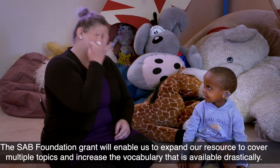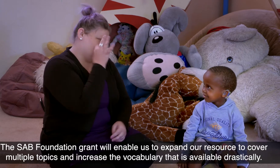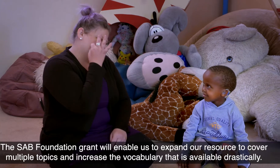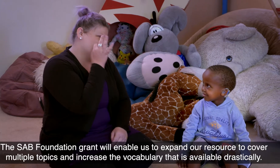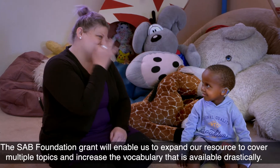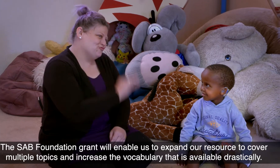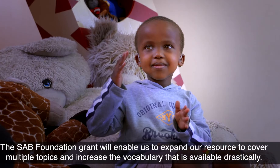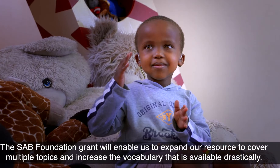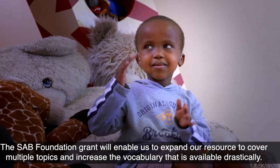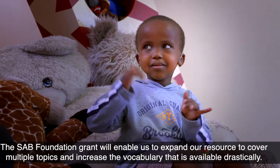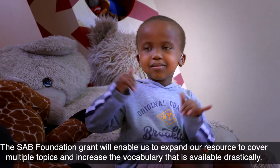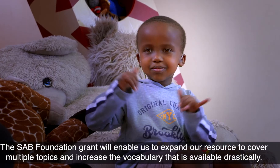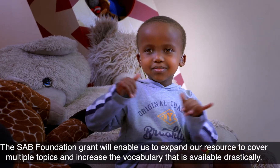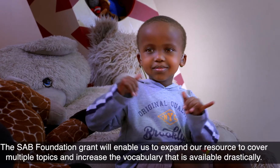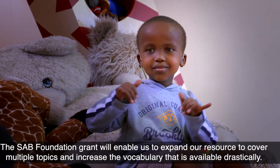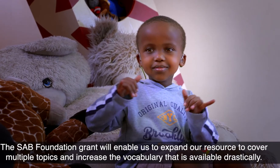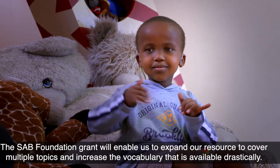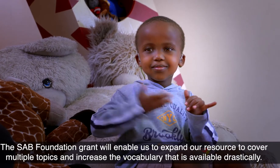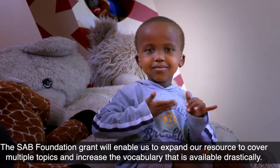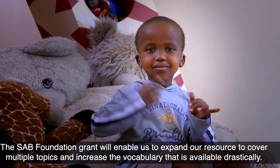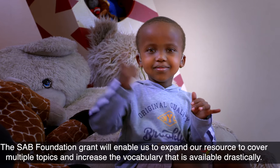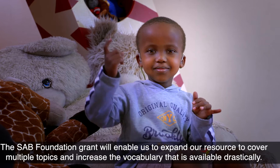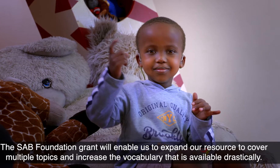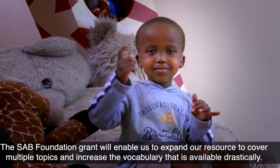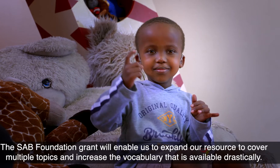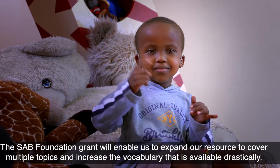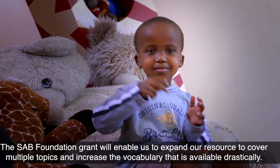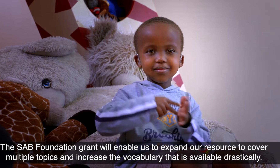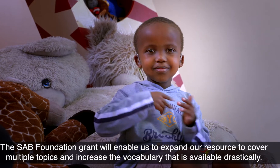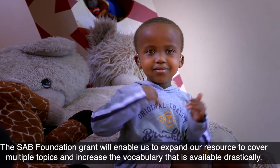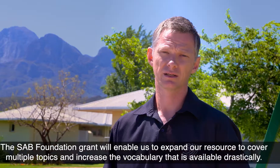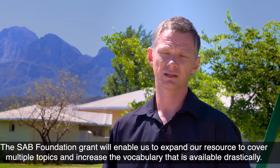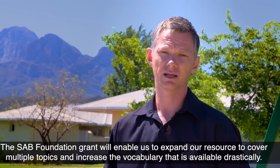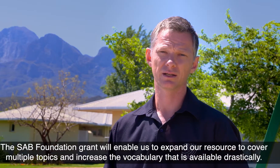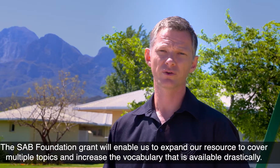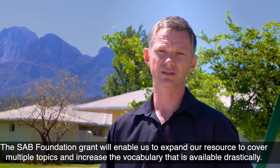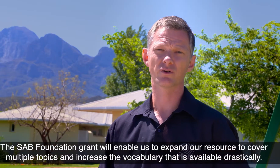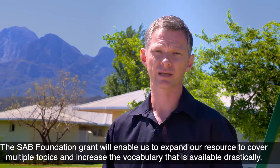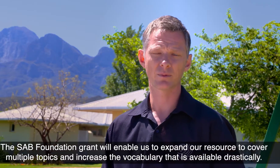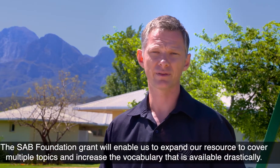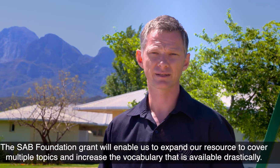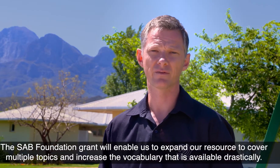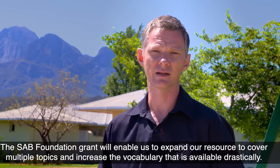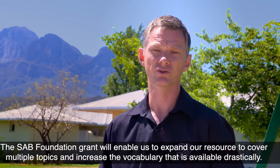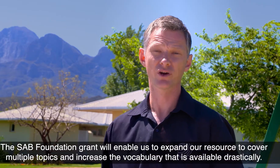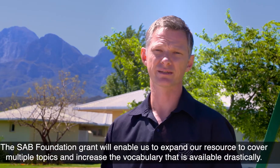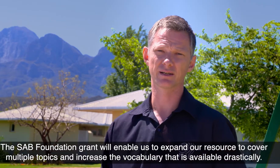enable us to expand our resource to cover multiple topics and increase the vocabulary that's available drastically.